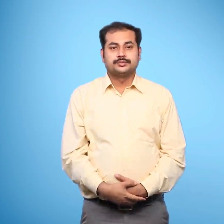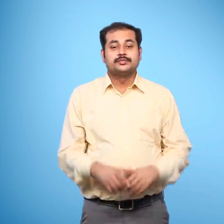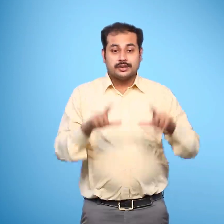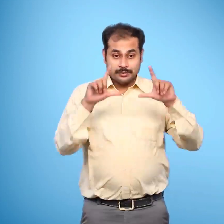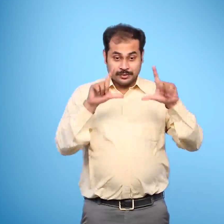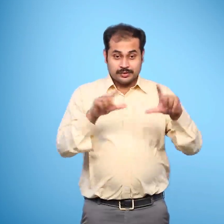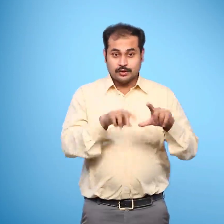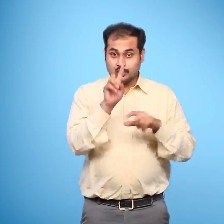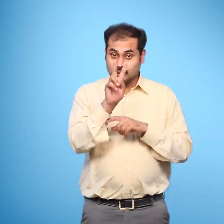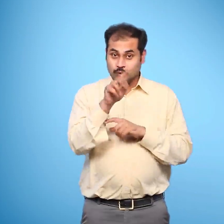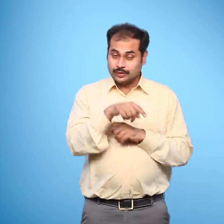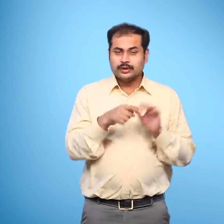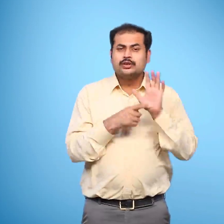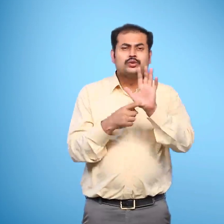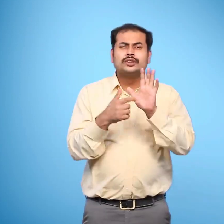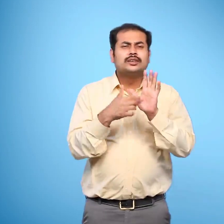Picture 2 shows 5 items.